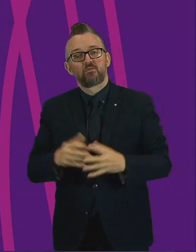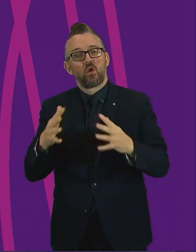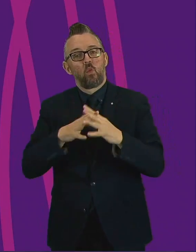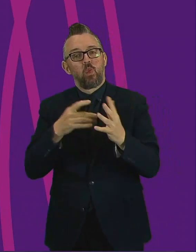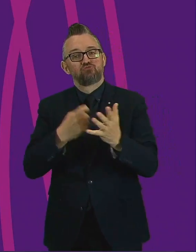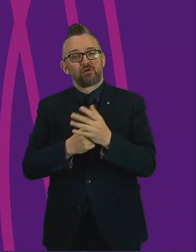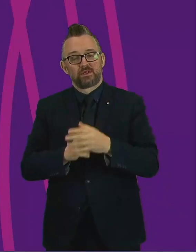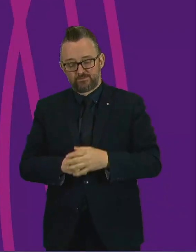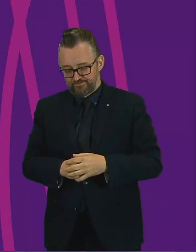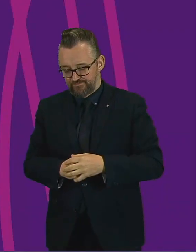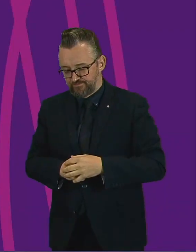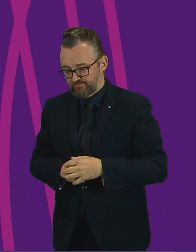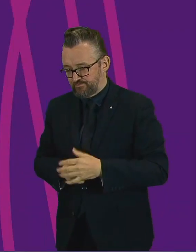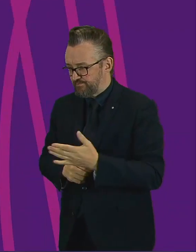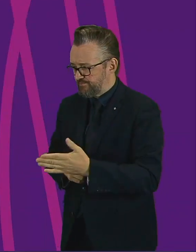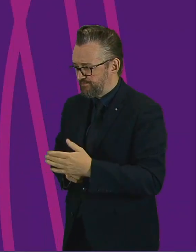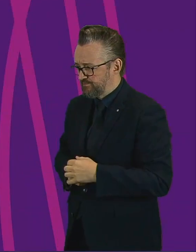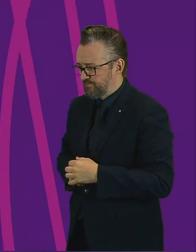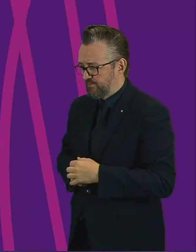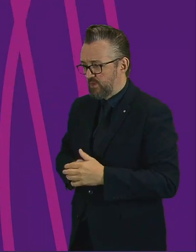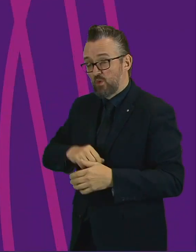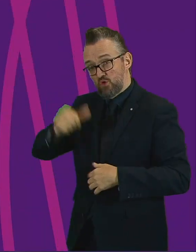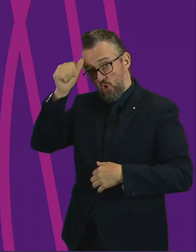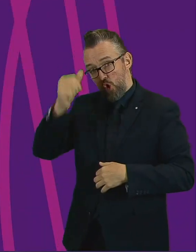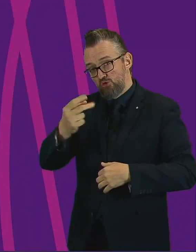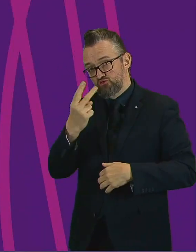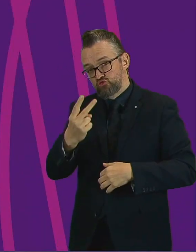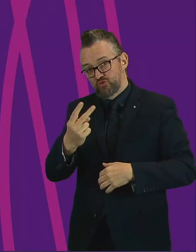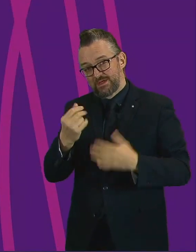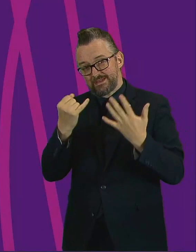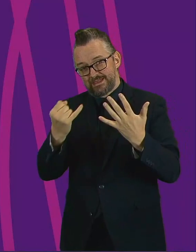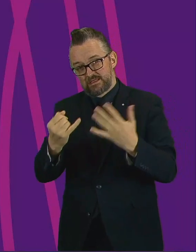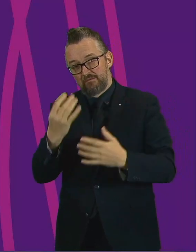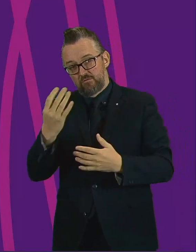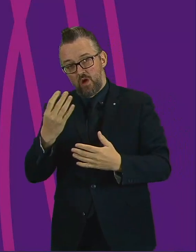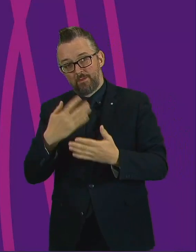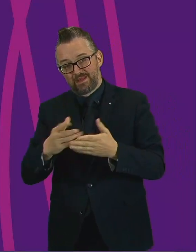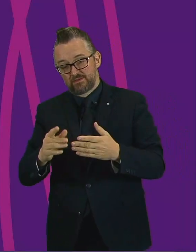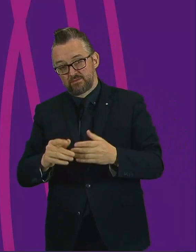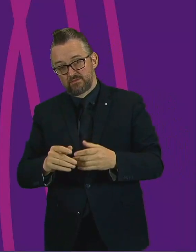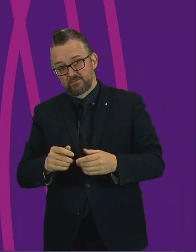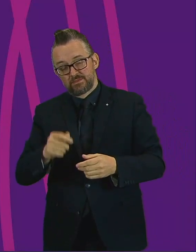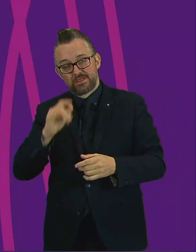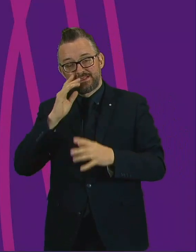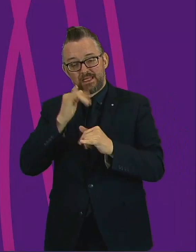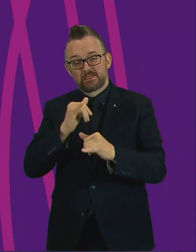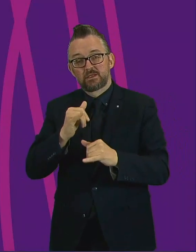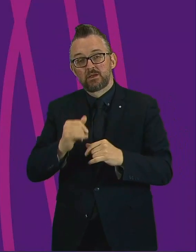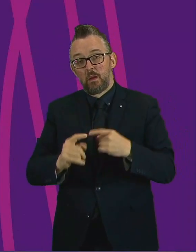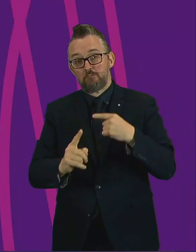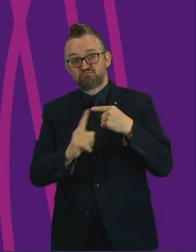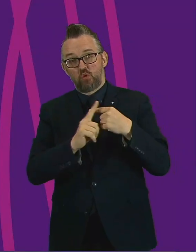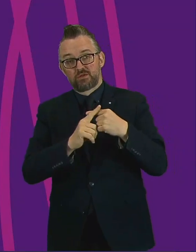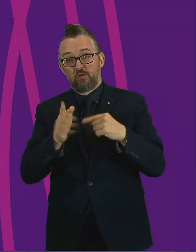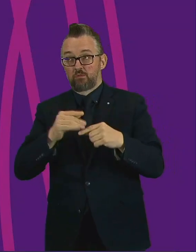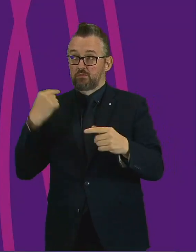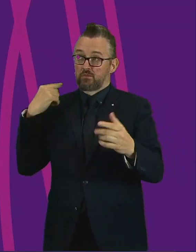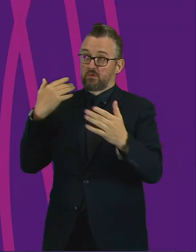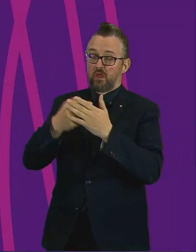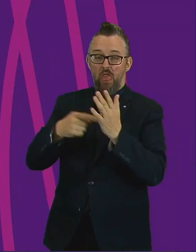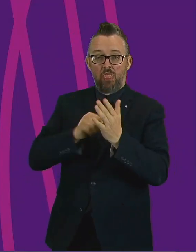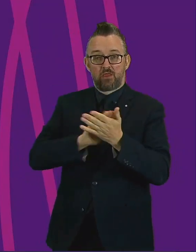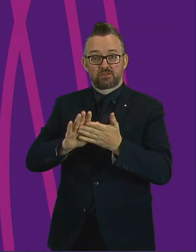What we do know is that only 264 people have been tested positive since last Thursday. So that's